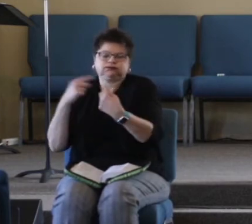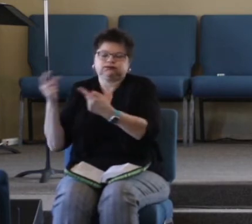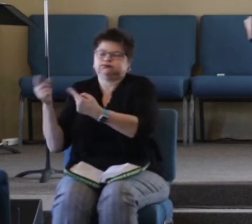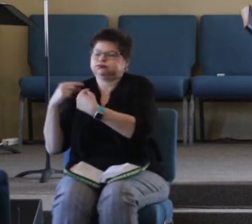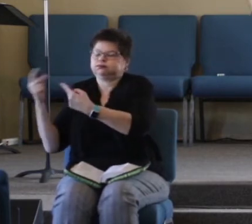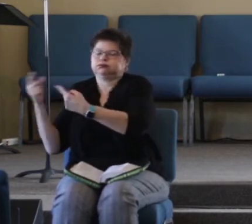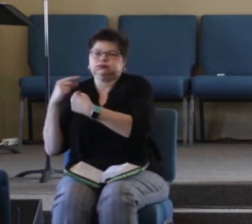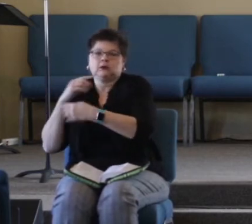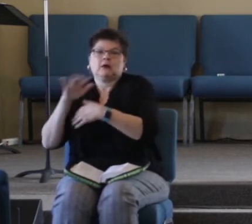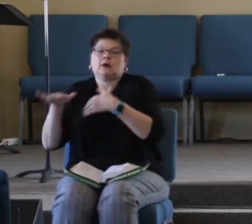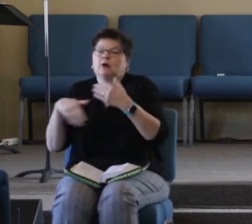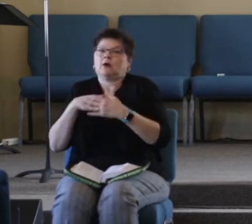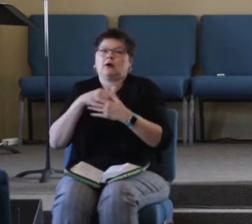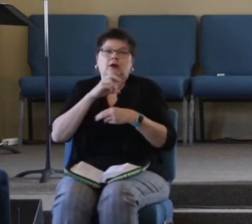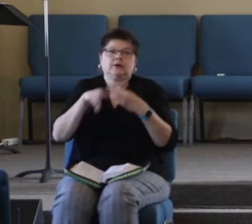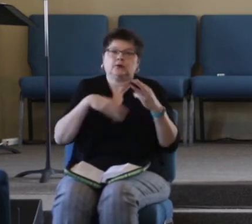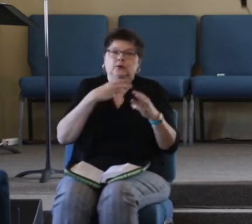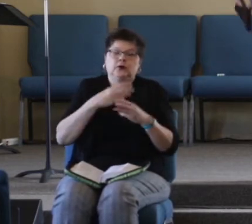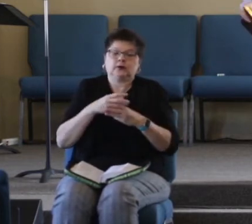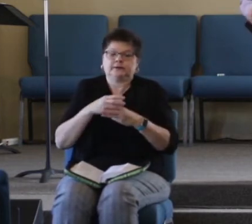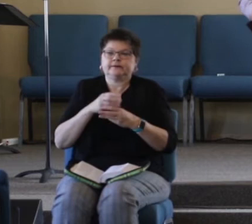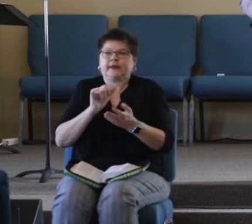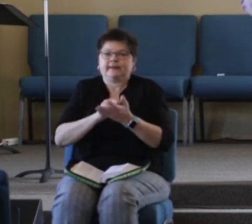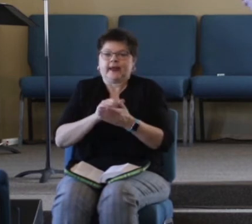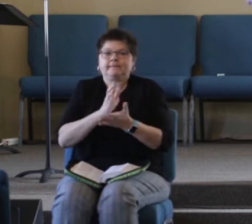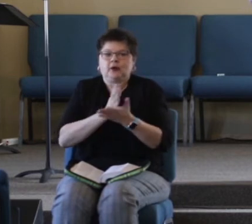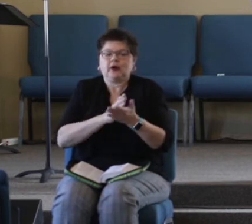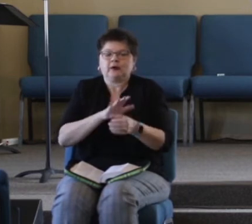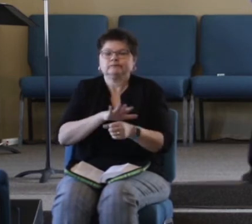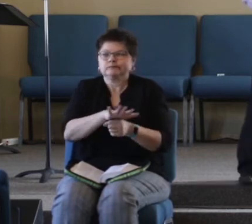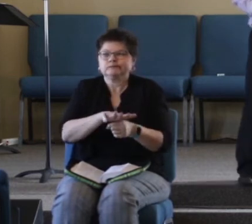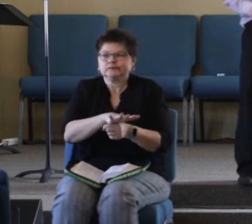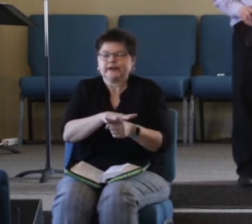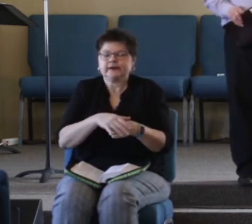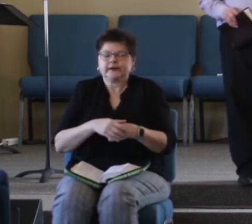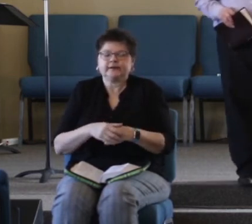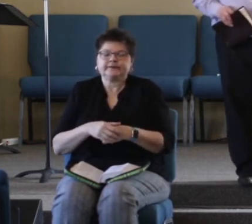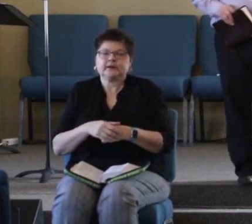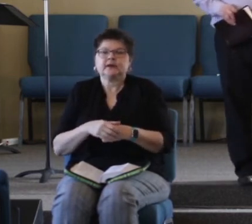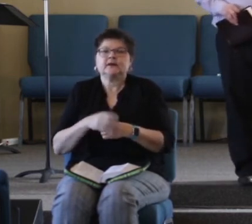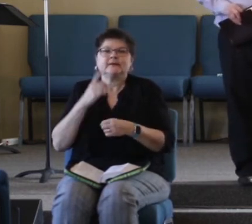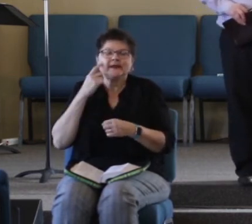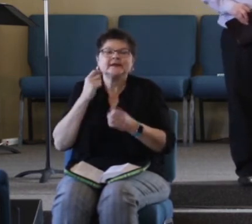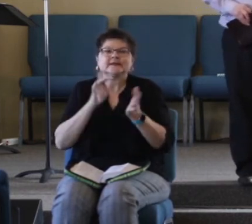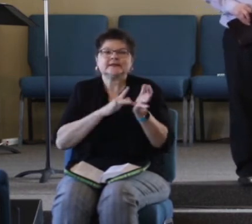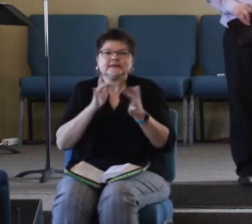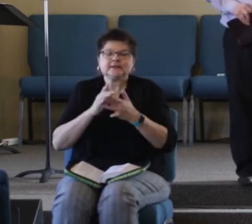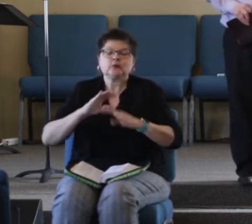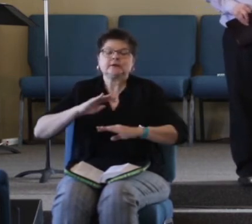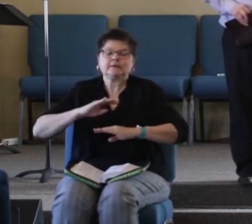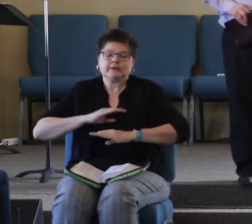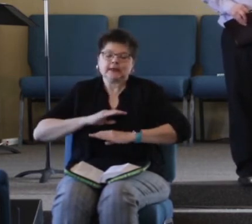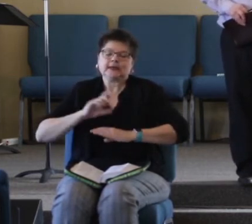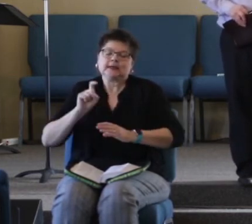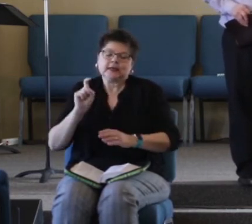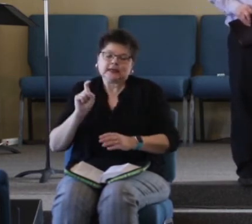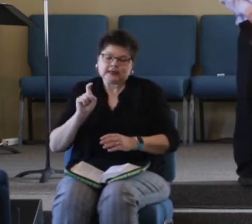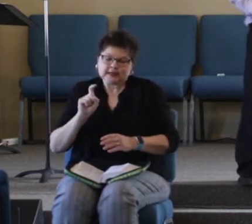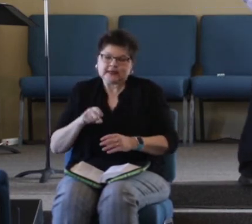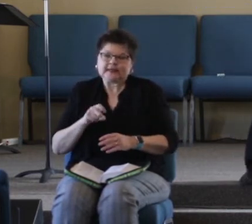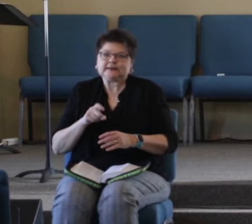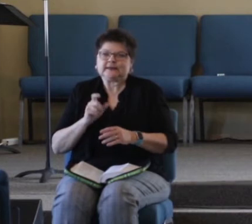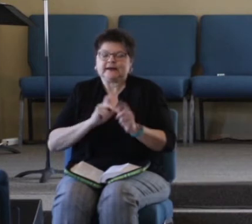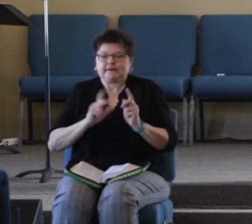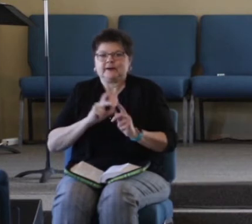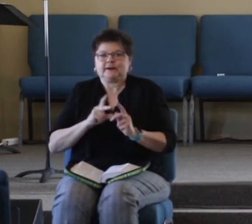all over that portion of the world, just because Jesus was meeting the needs of those that